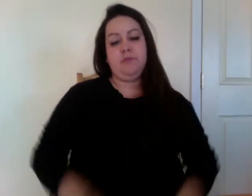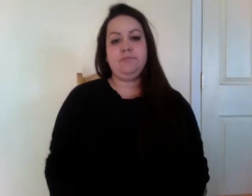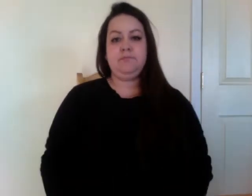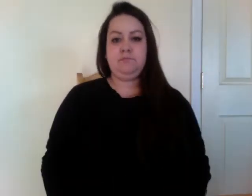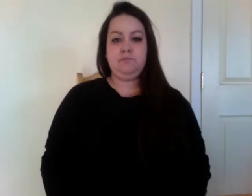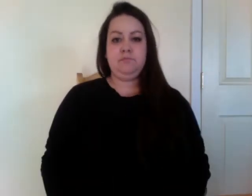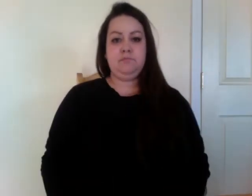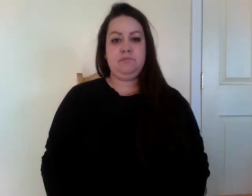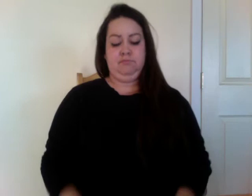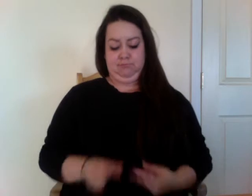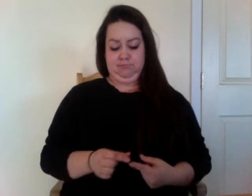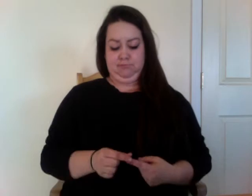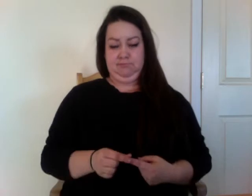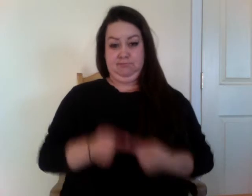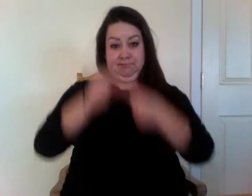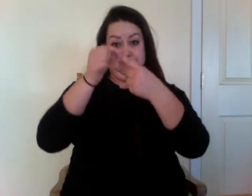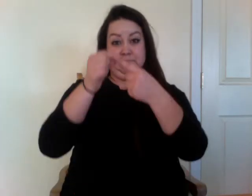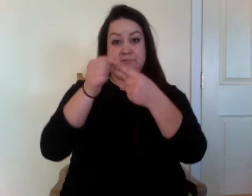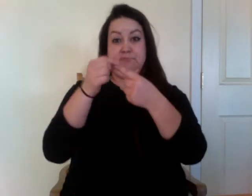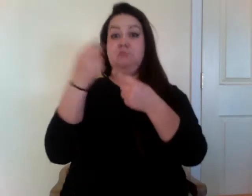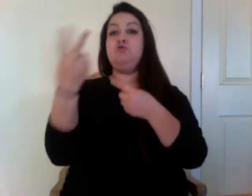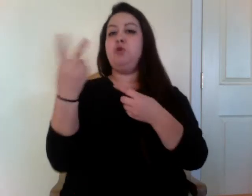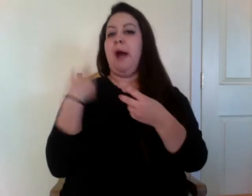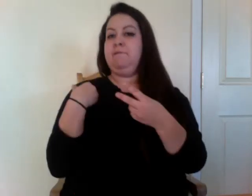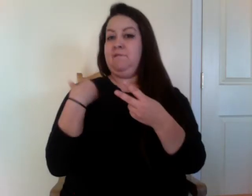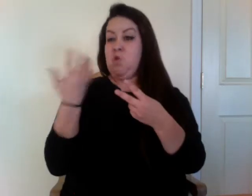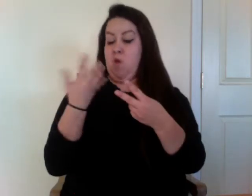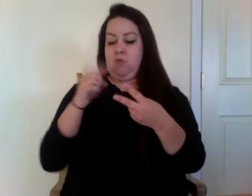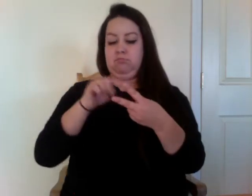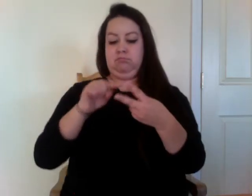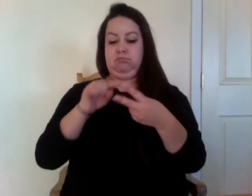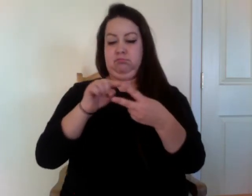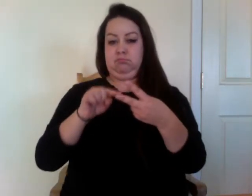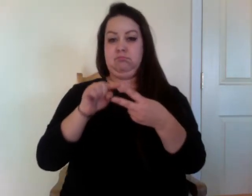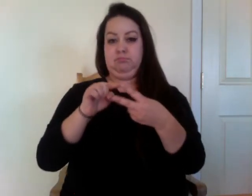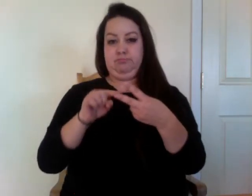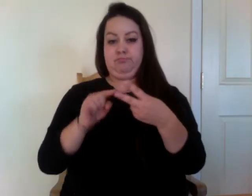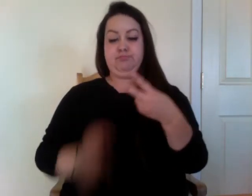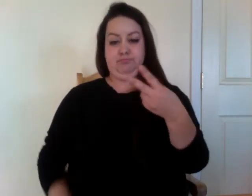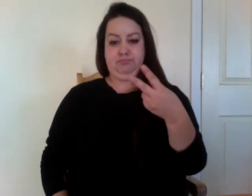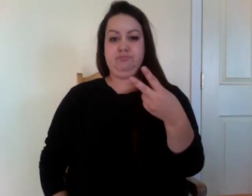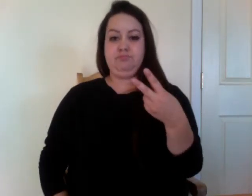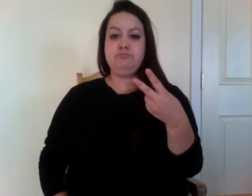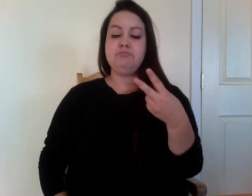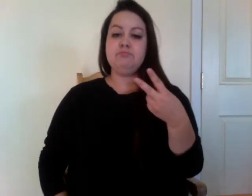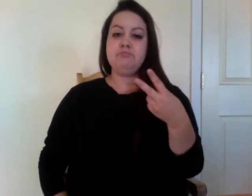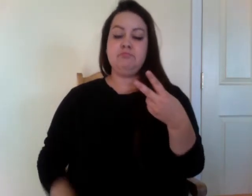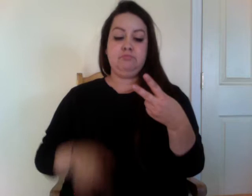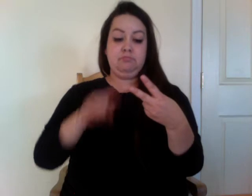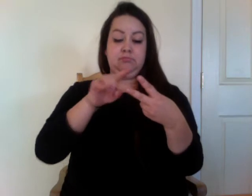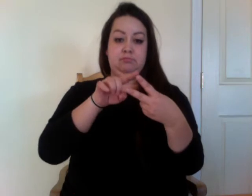that are key in today's higher education world as it relates to student records are when there is a